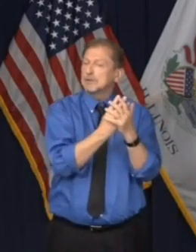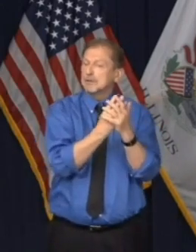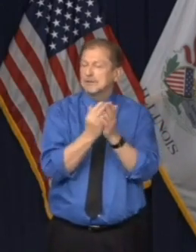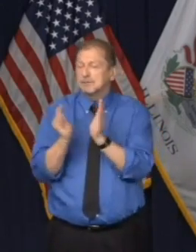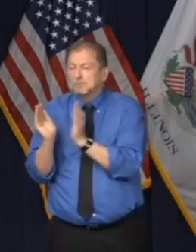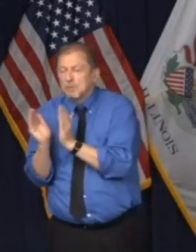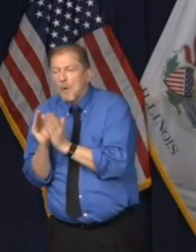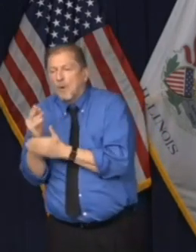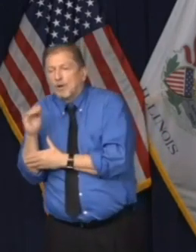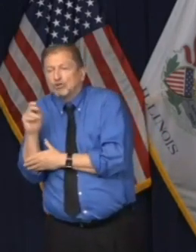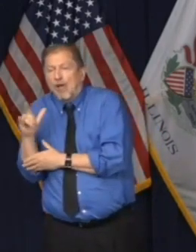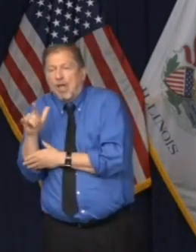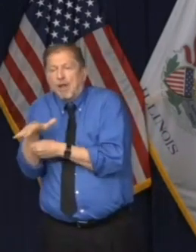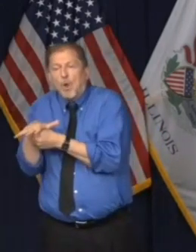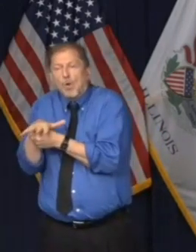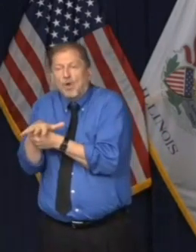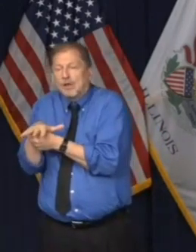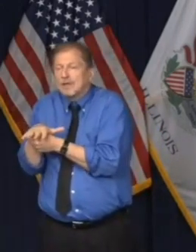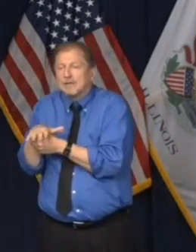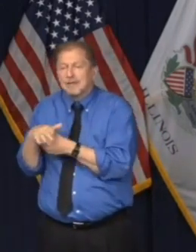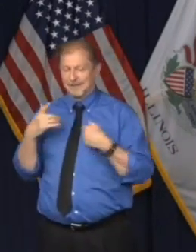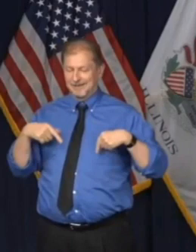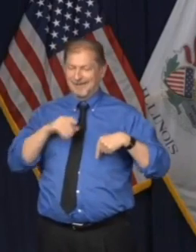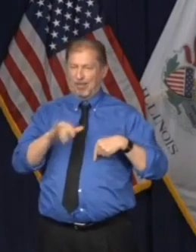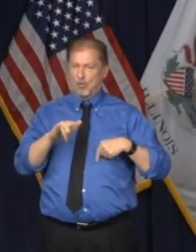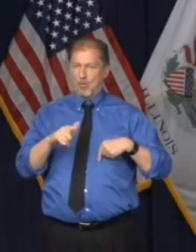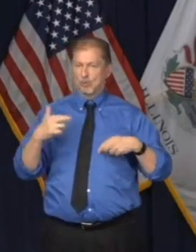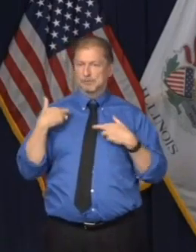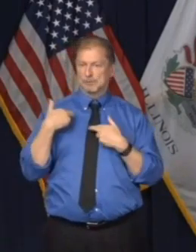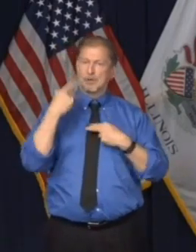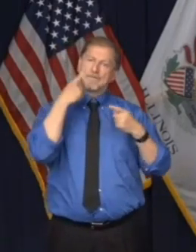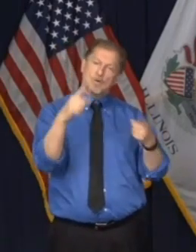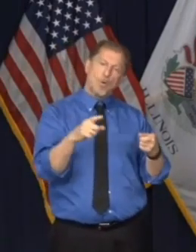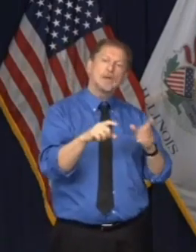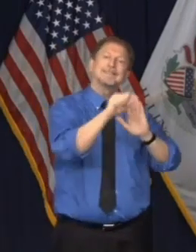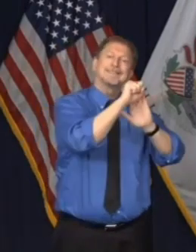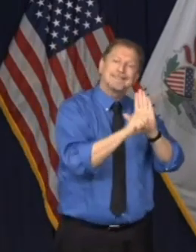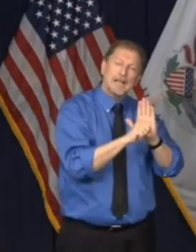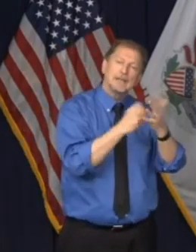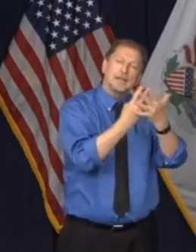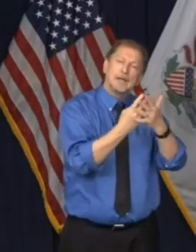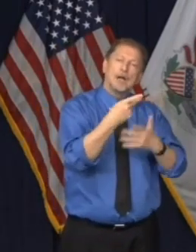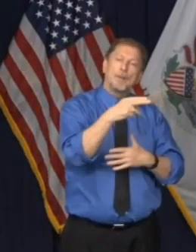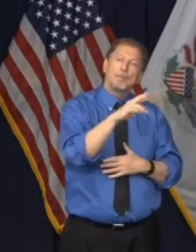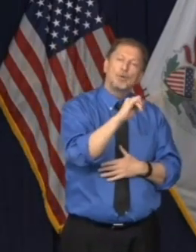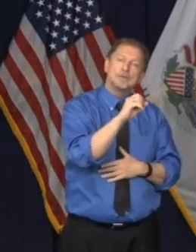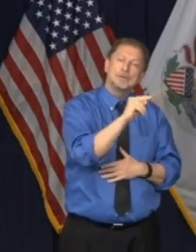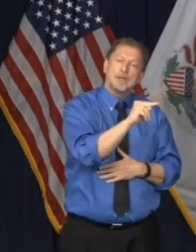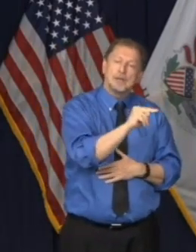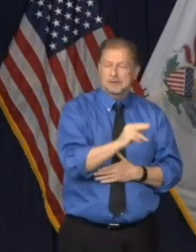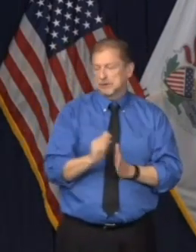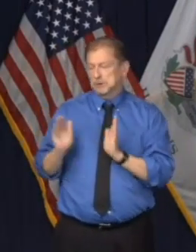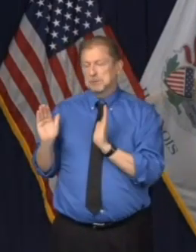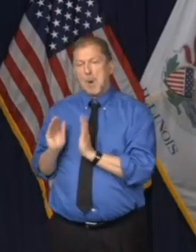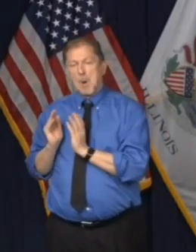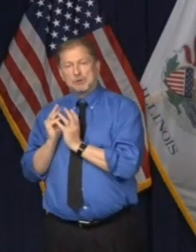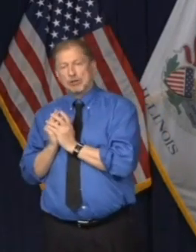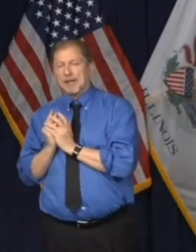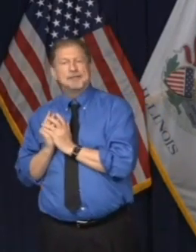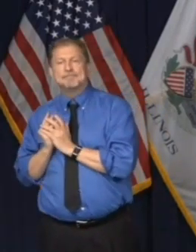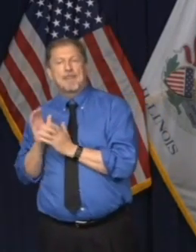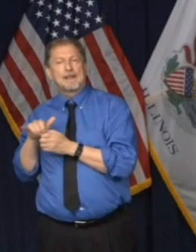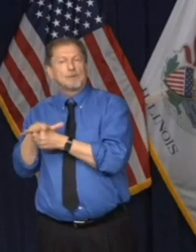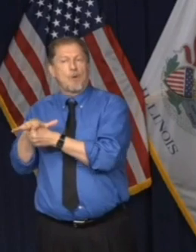to add? Of course, IDPH is, working in lockstep with our state